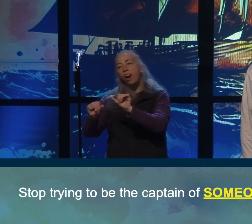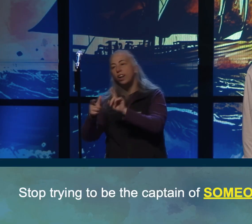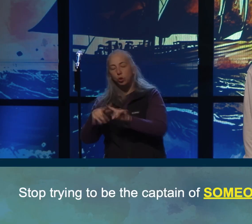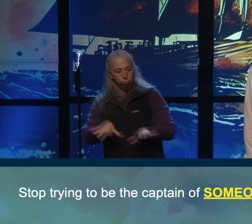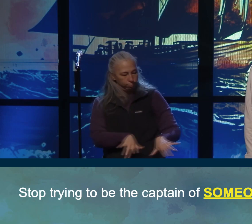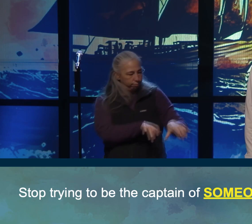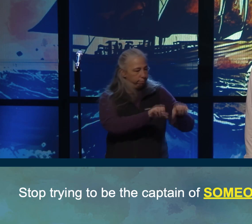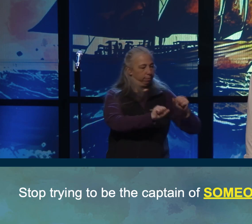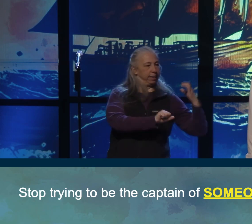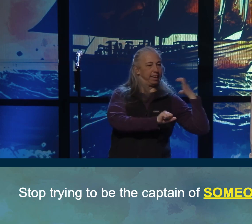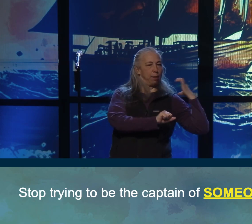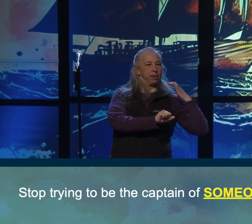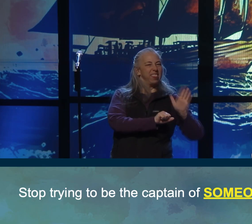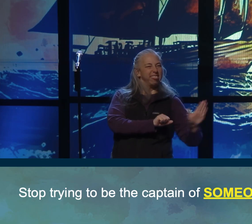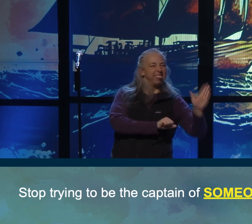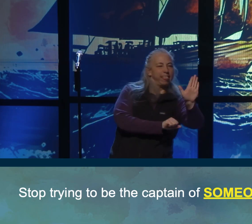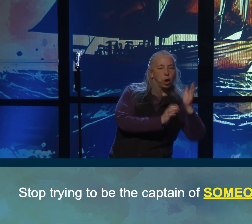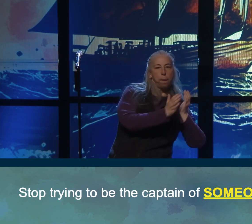else's boat,